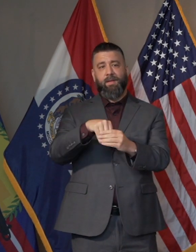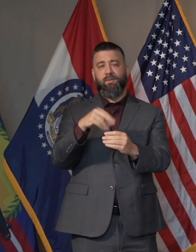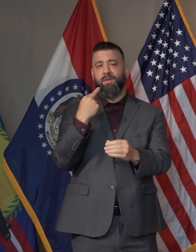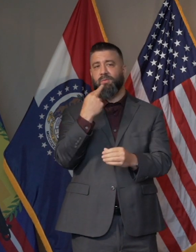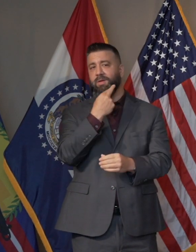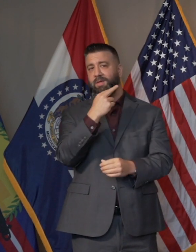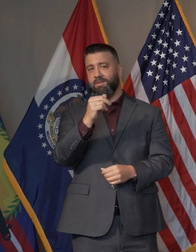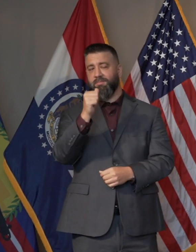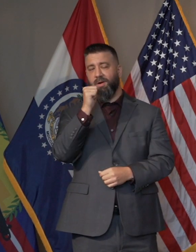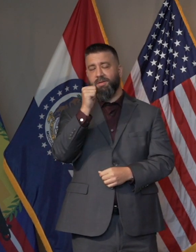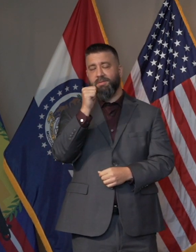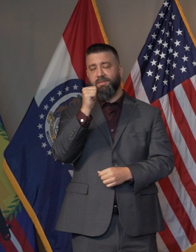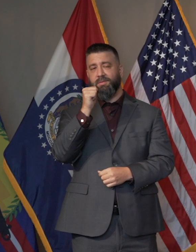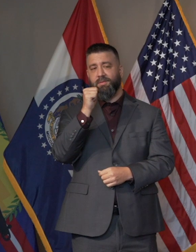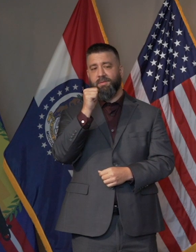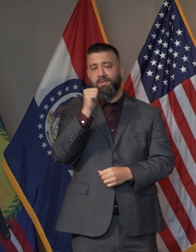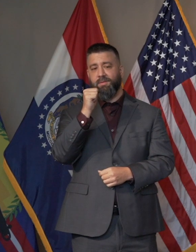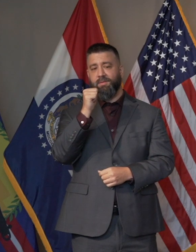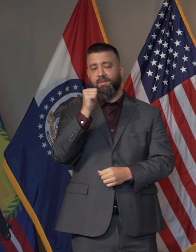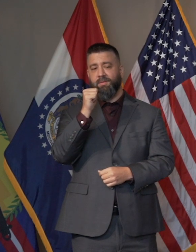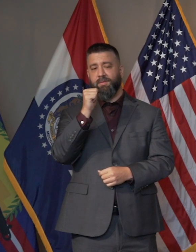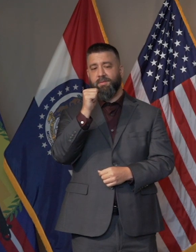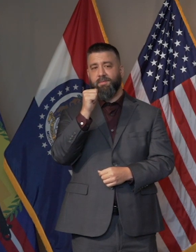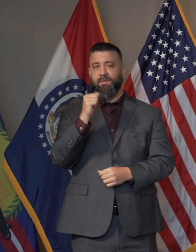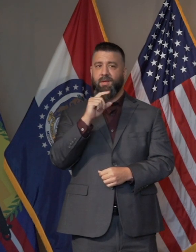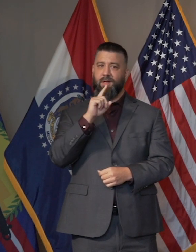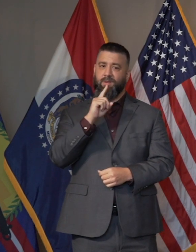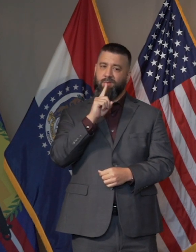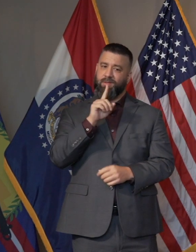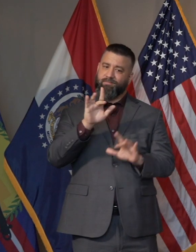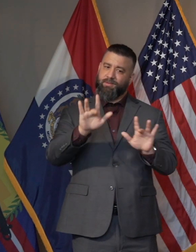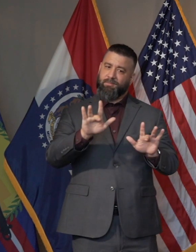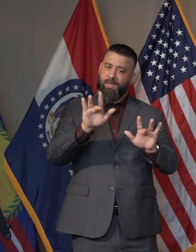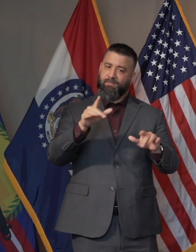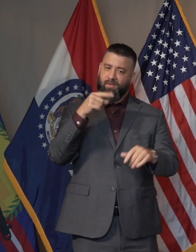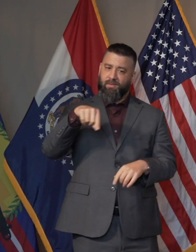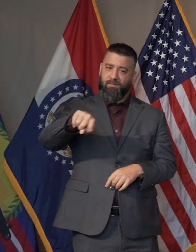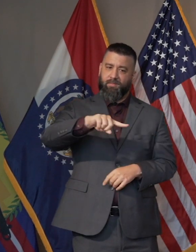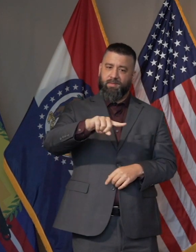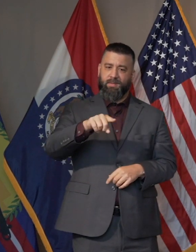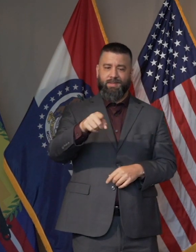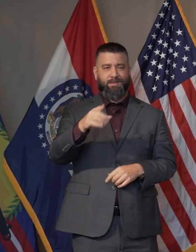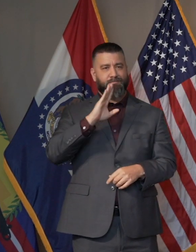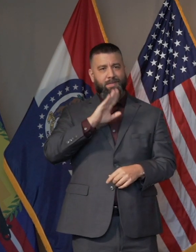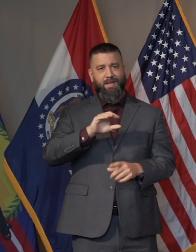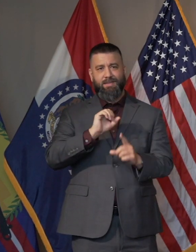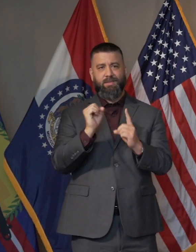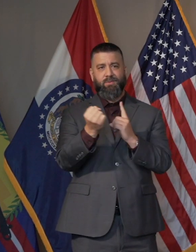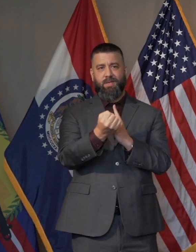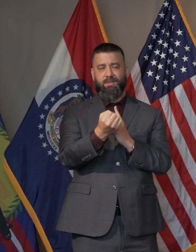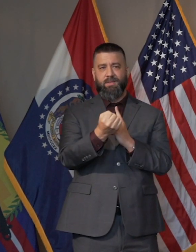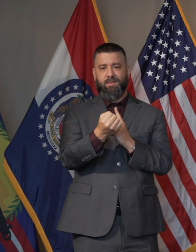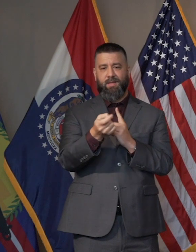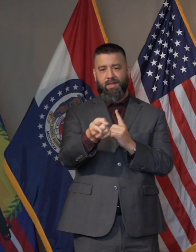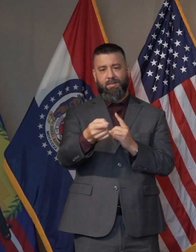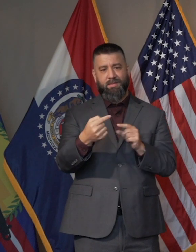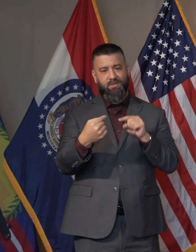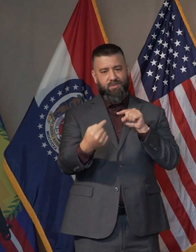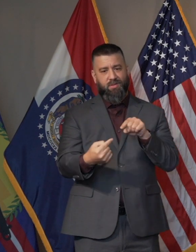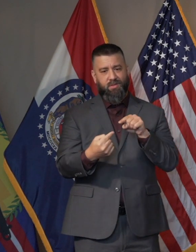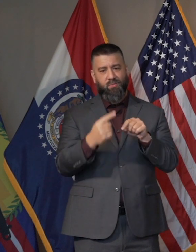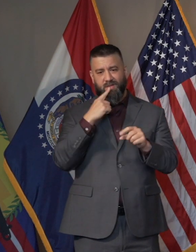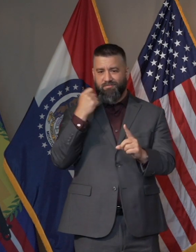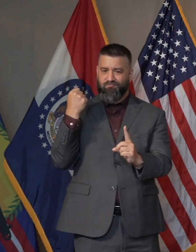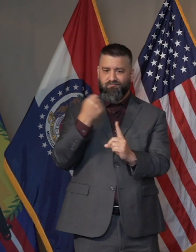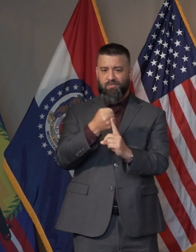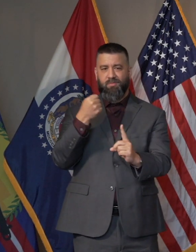and bars, and we certainly feel badly for them. They are in a terrible situation and have been deeply